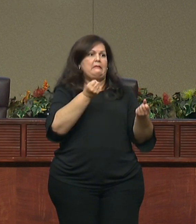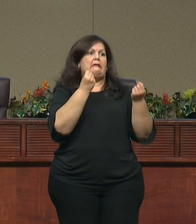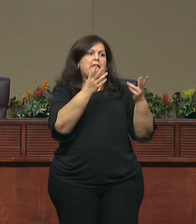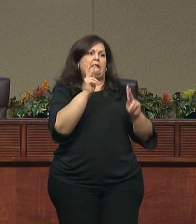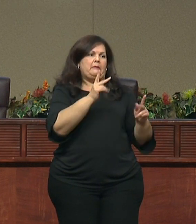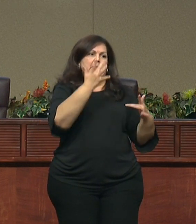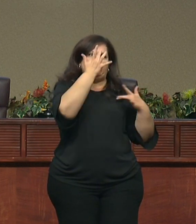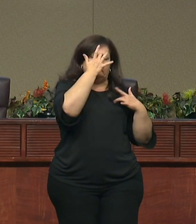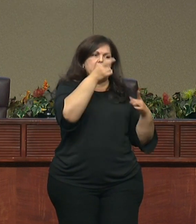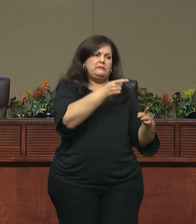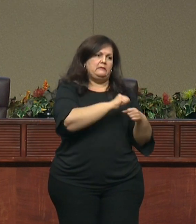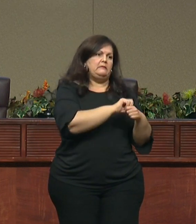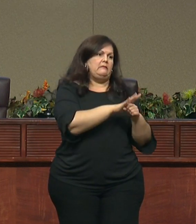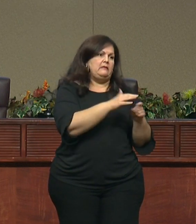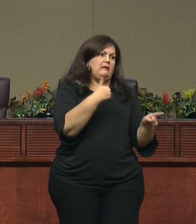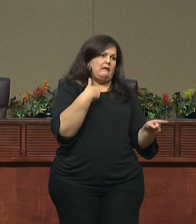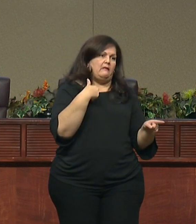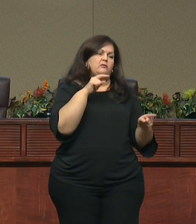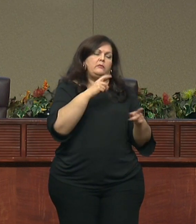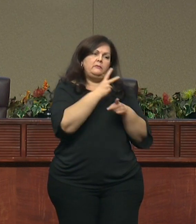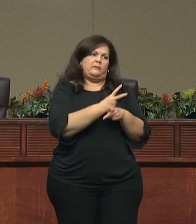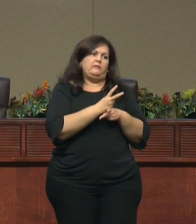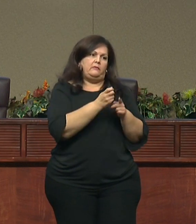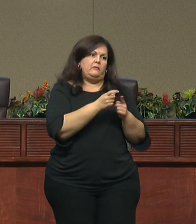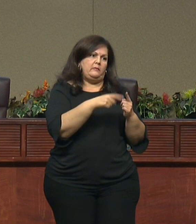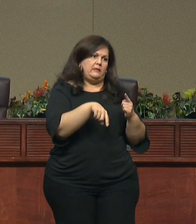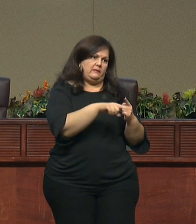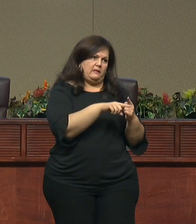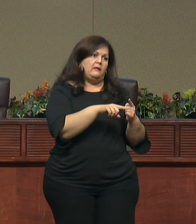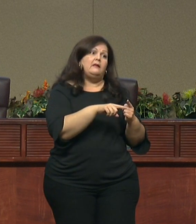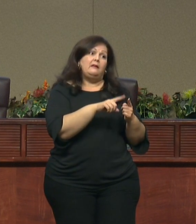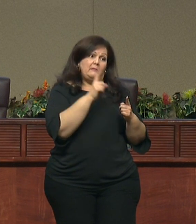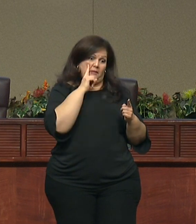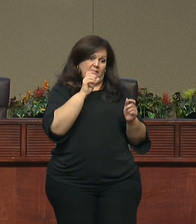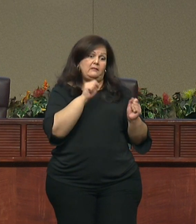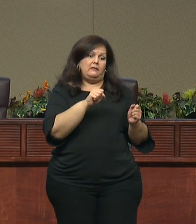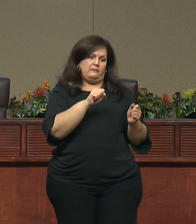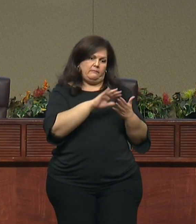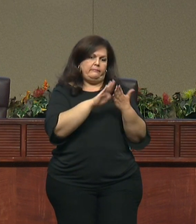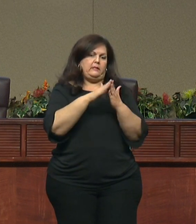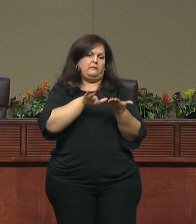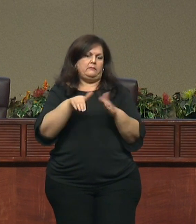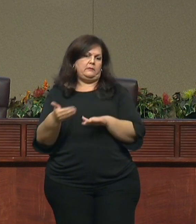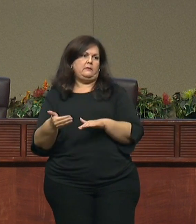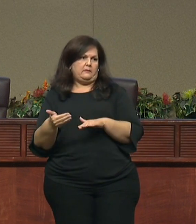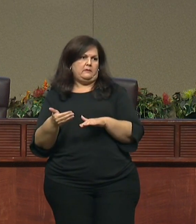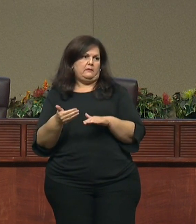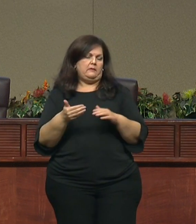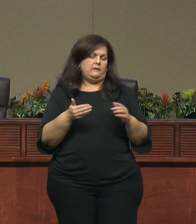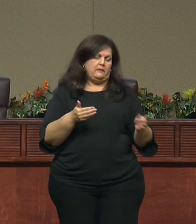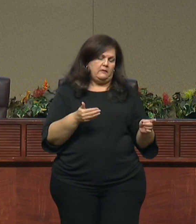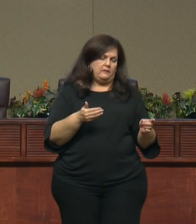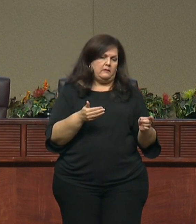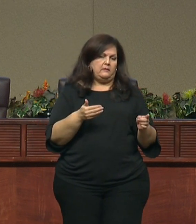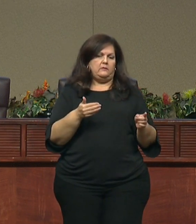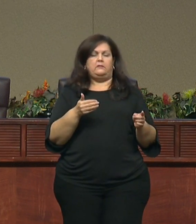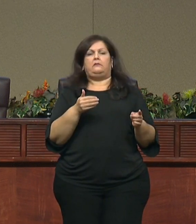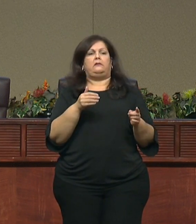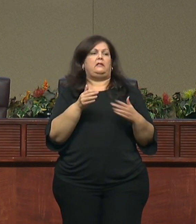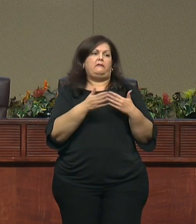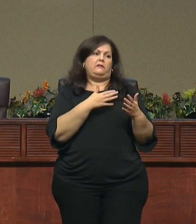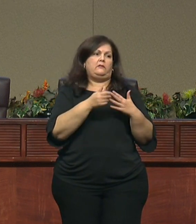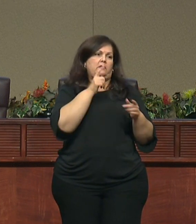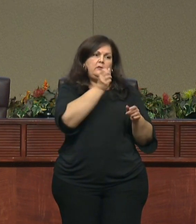of seeing, if we are not careful enough, an increase of the number of deaths, even without having an increase of the number of